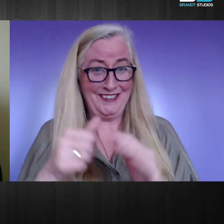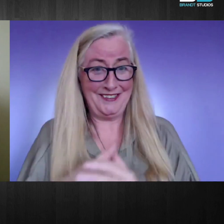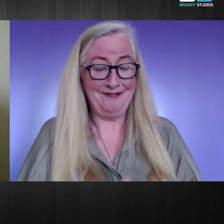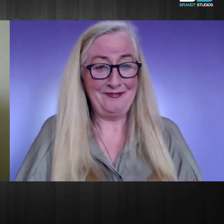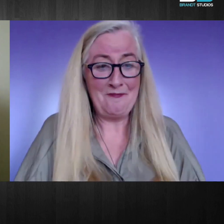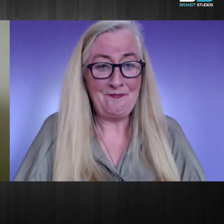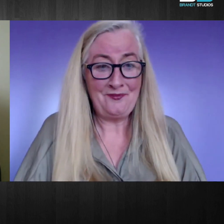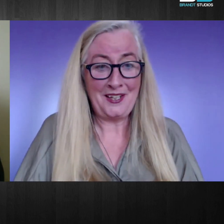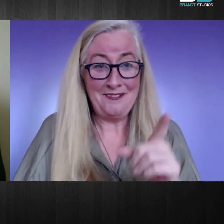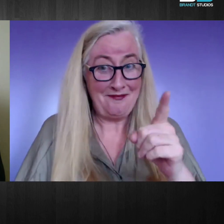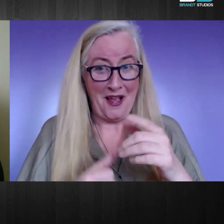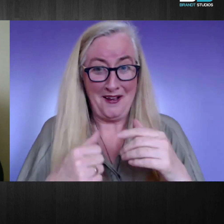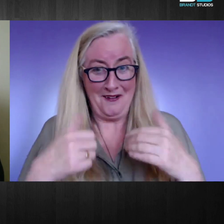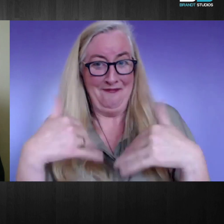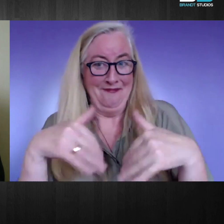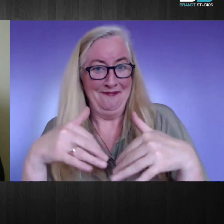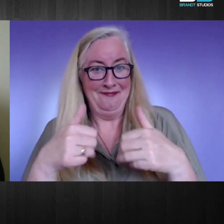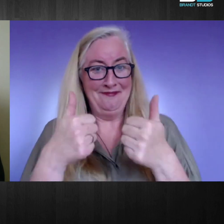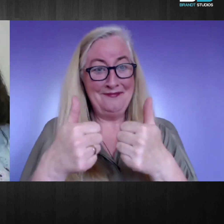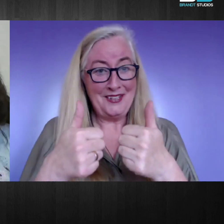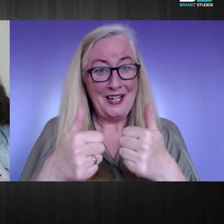Amazing. How about you, Shirley?